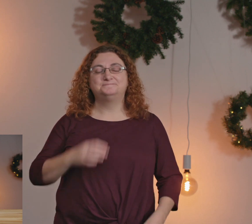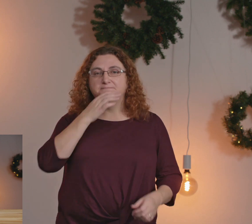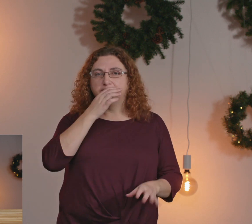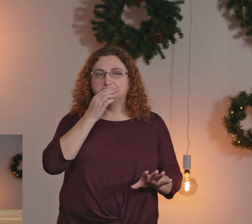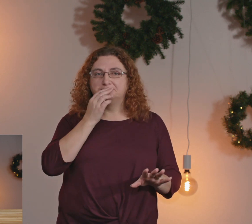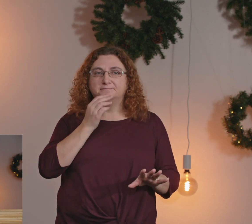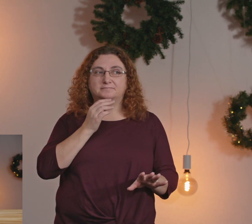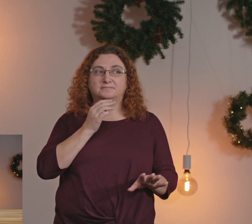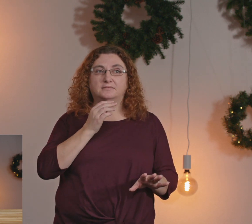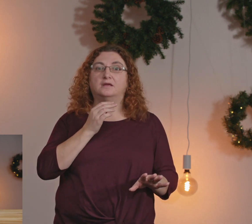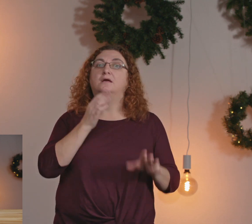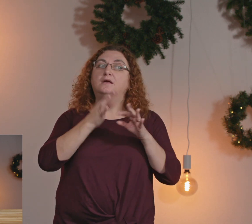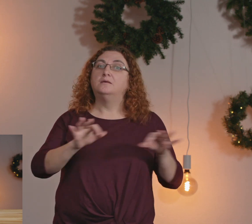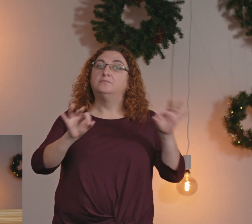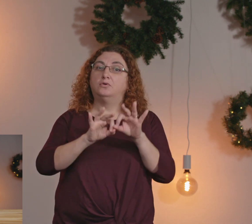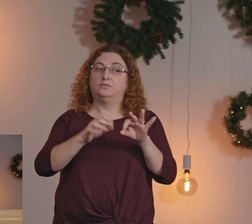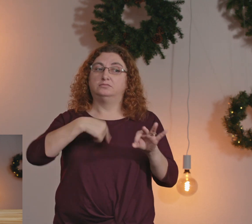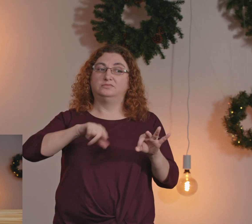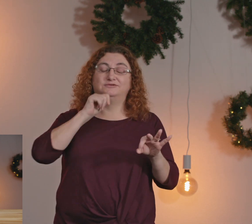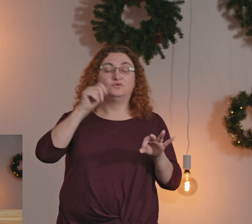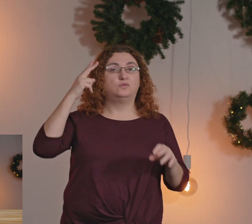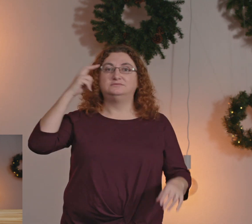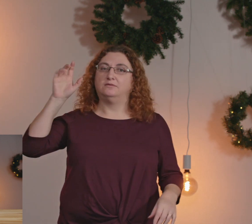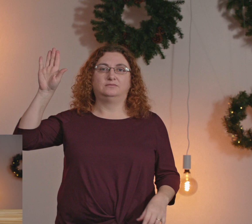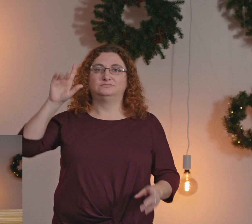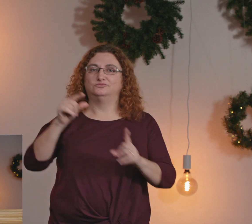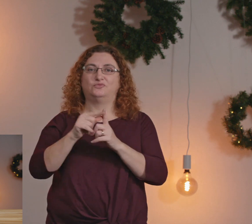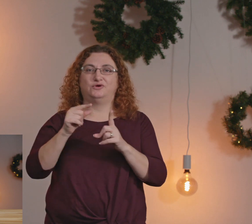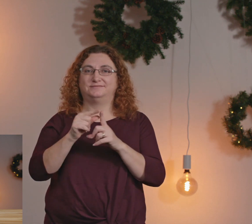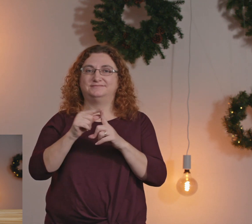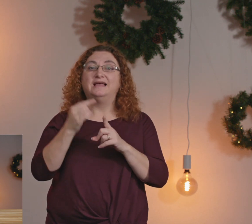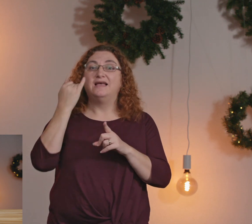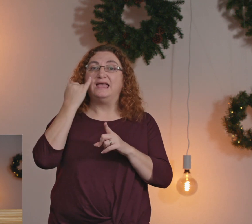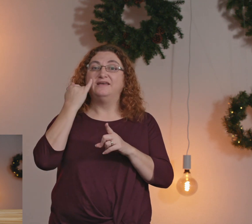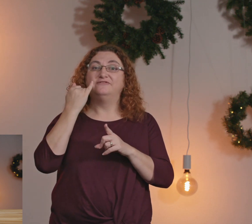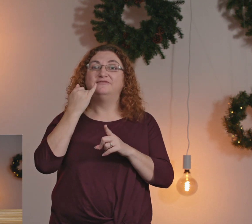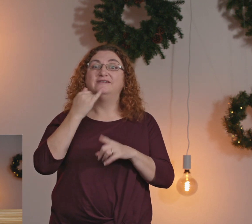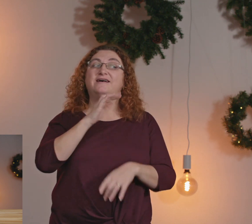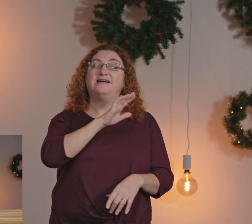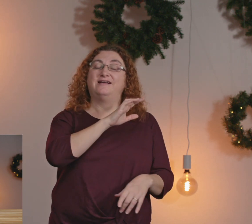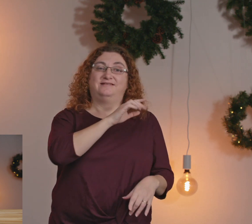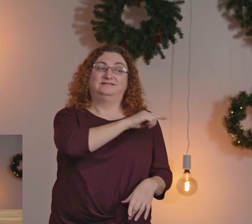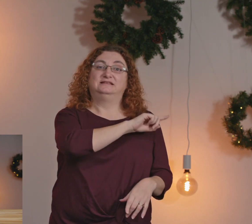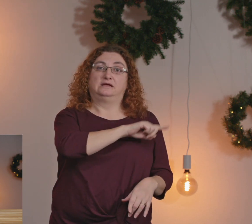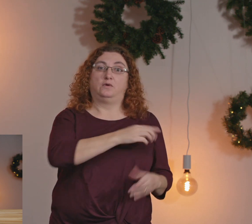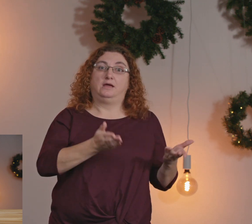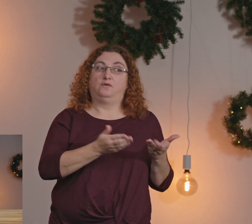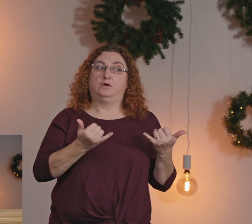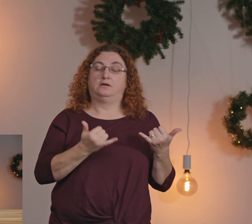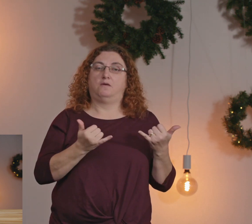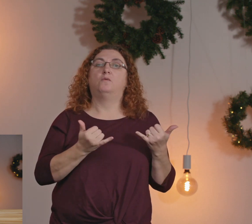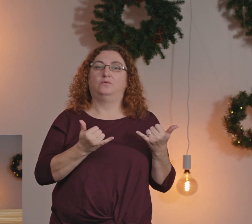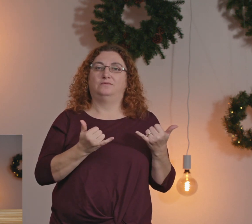Don't doubt the word of God. I think if you were, Zechariah, were sitting here right now and he were preaching a sermon to you, he'd say, look, listen, the